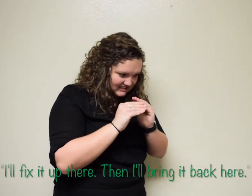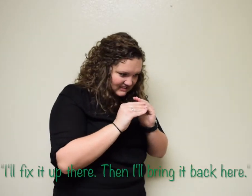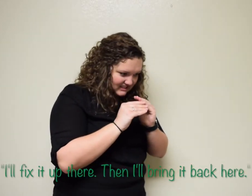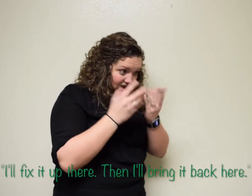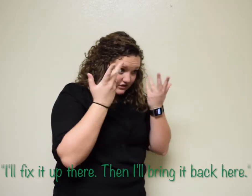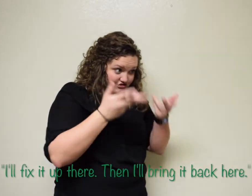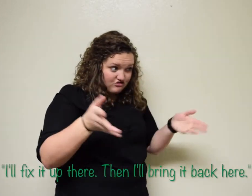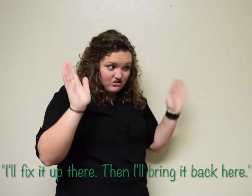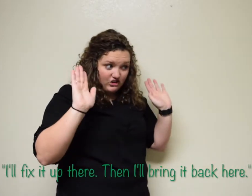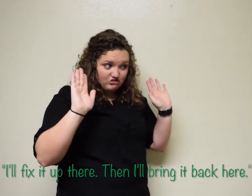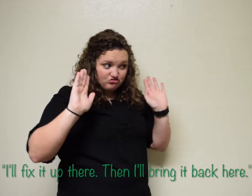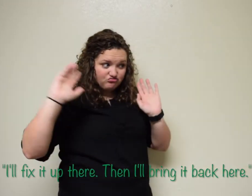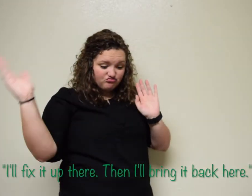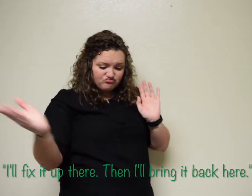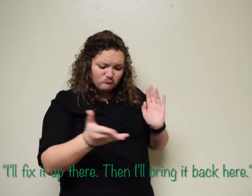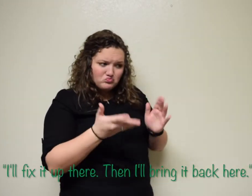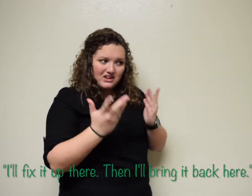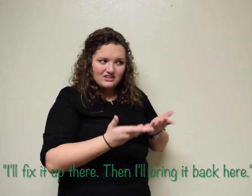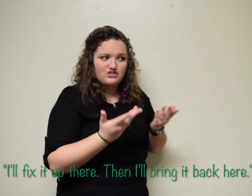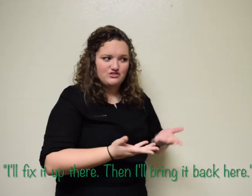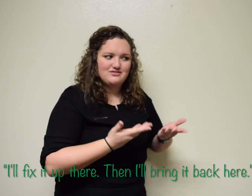then I'll bring it back here